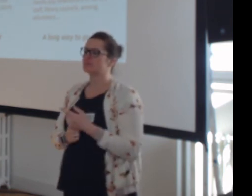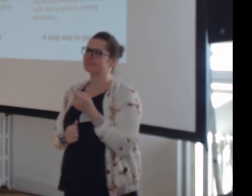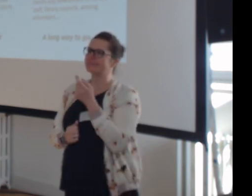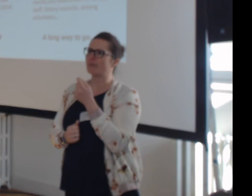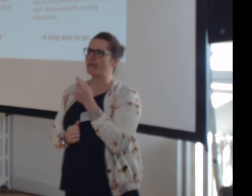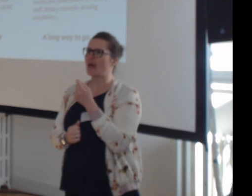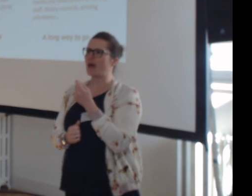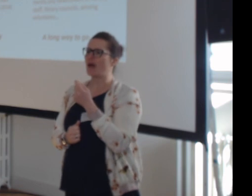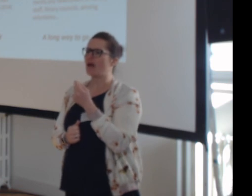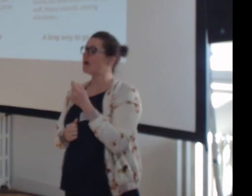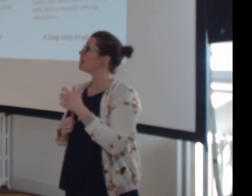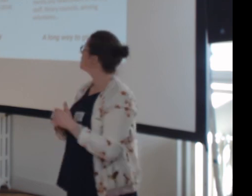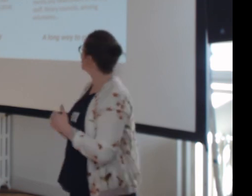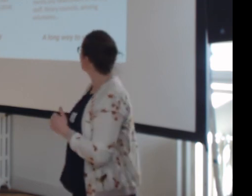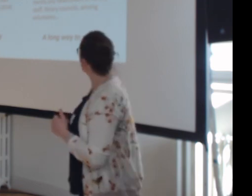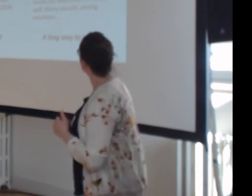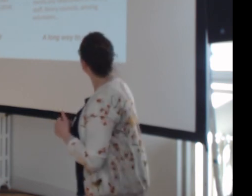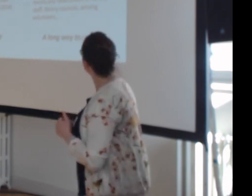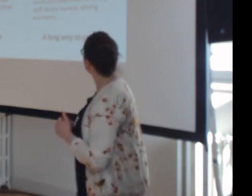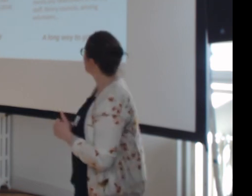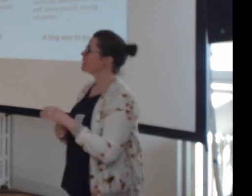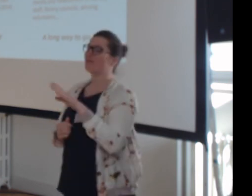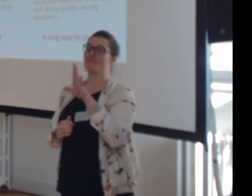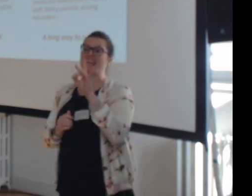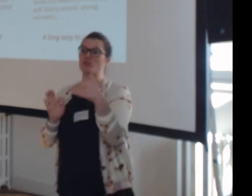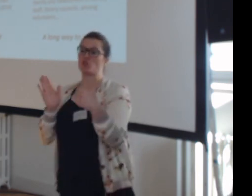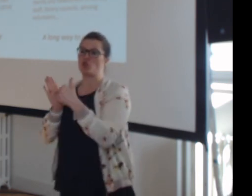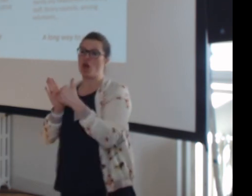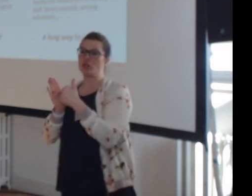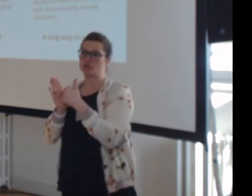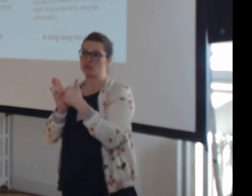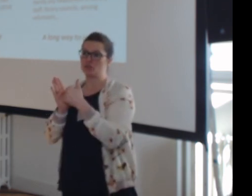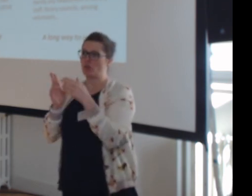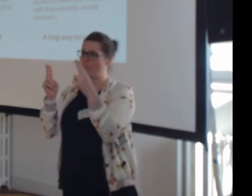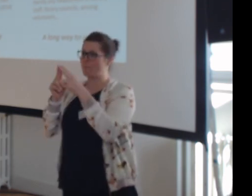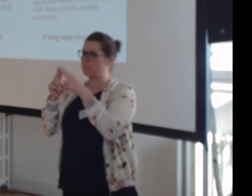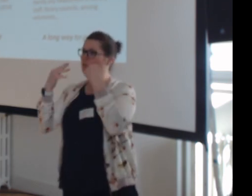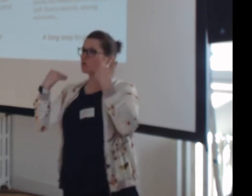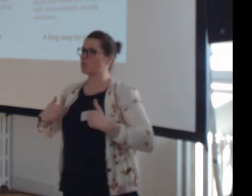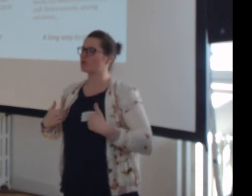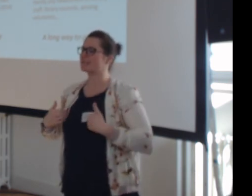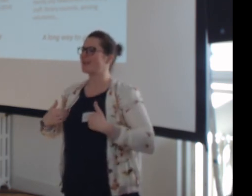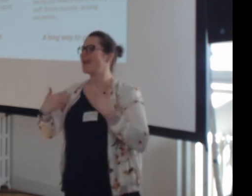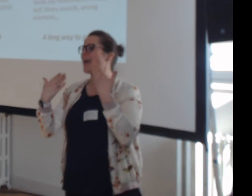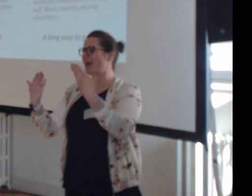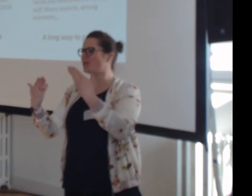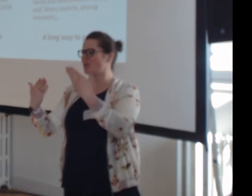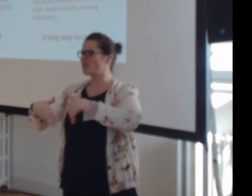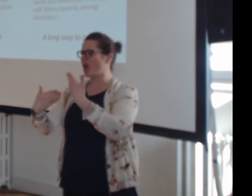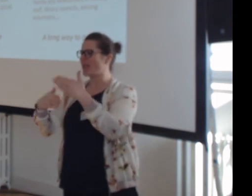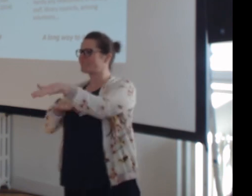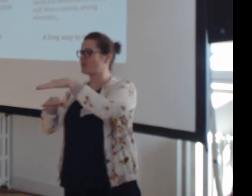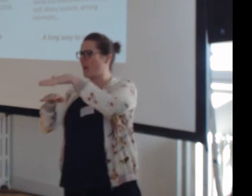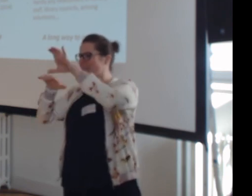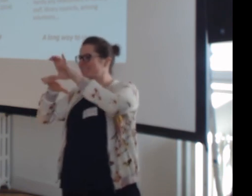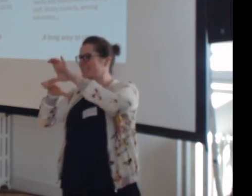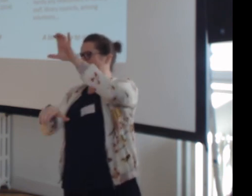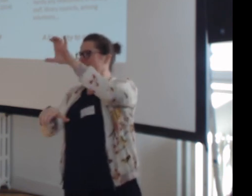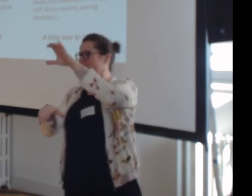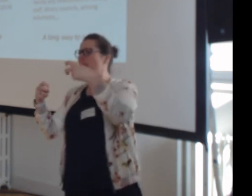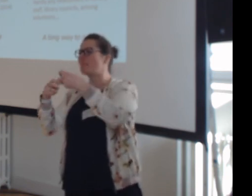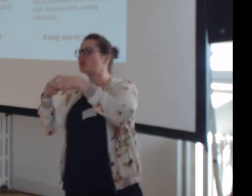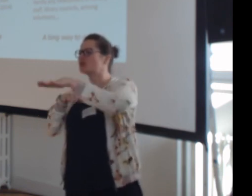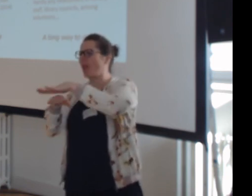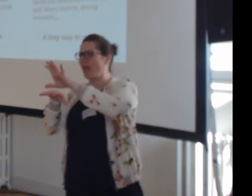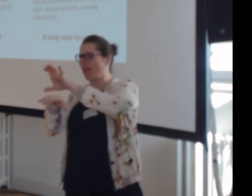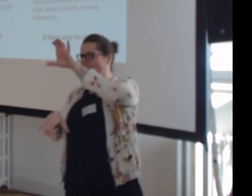almost 41,000 customers. And here comes the split country, split Brussels situation again